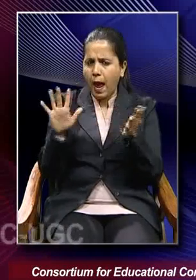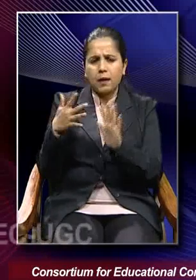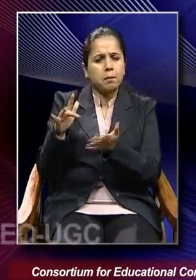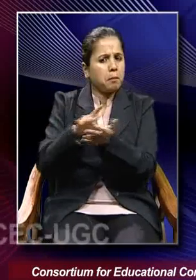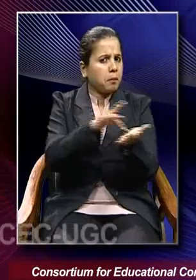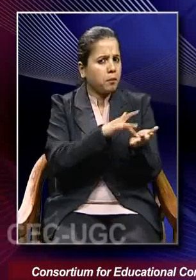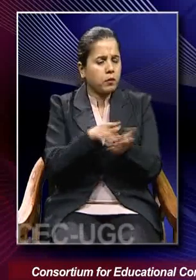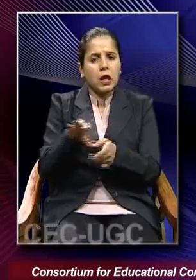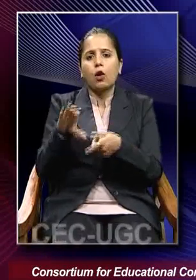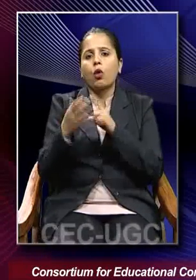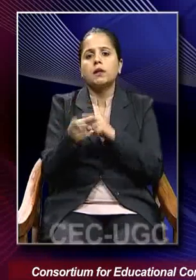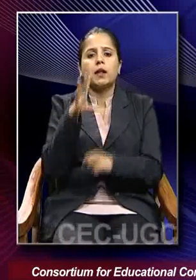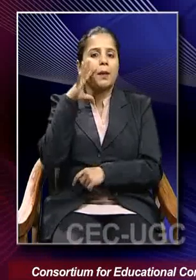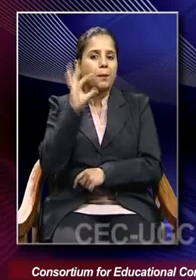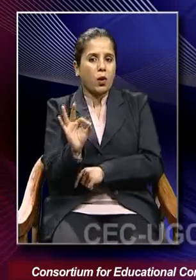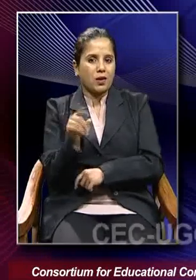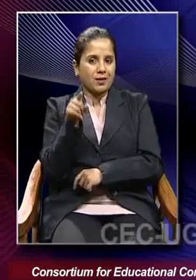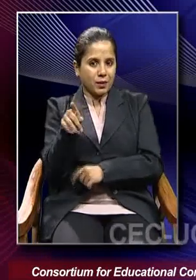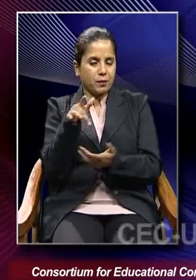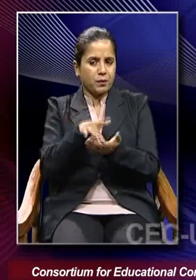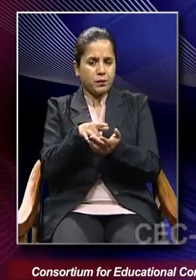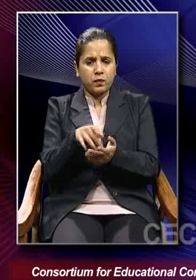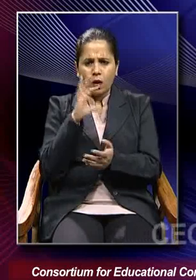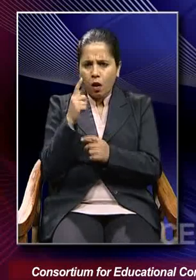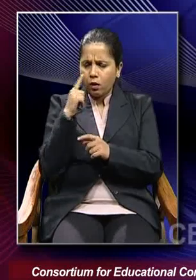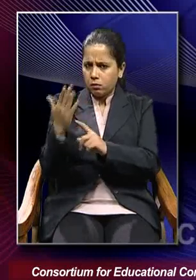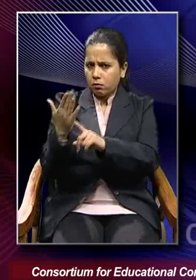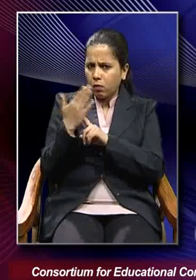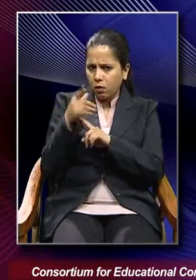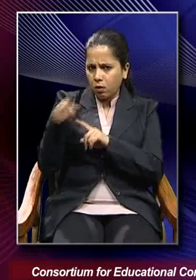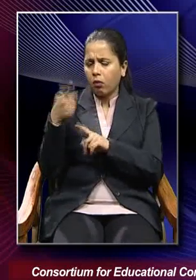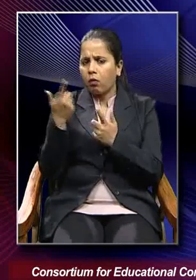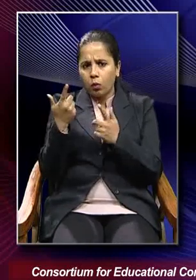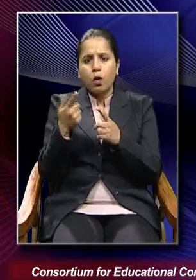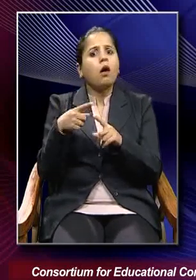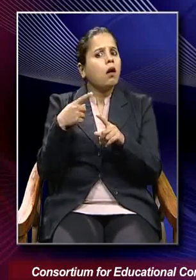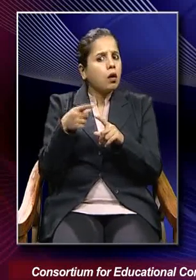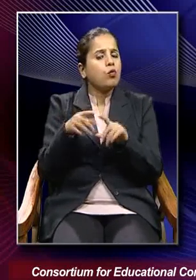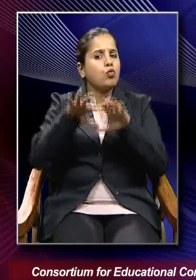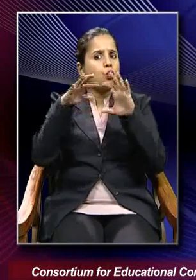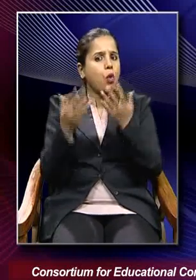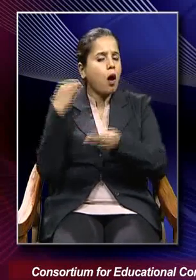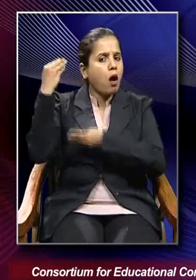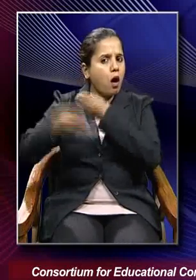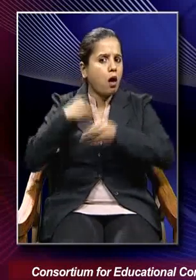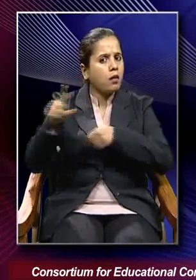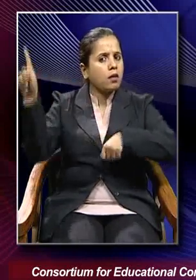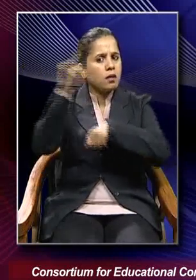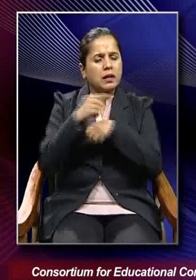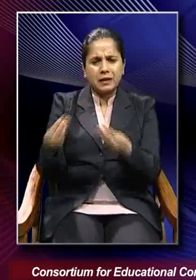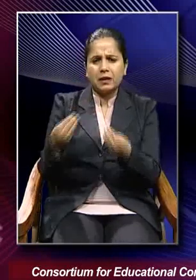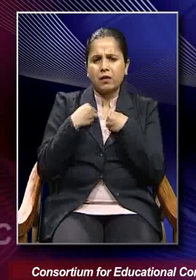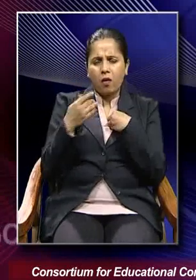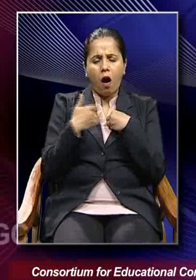of cultural importance. The significance of World Heritage Day is that it gives us